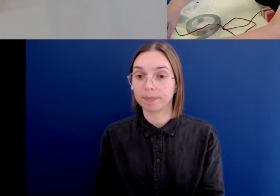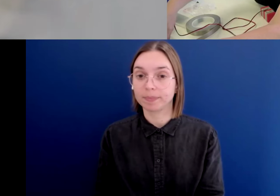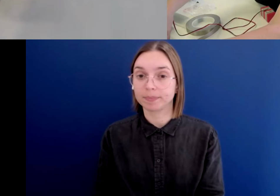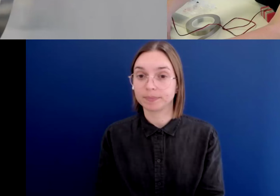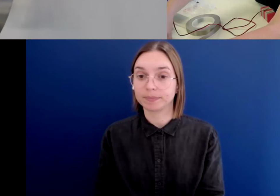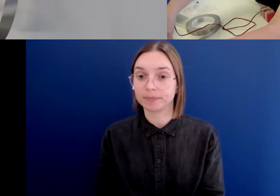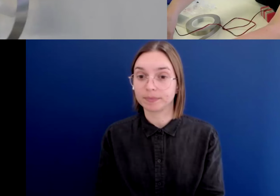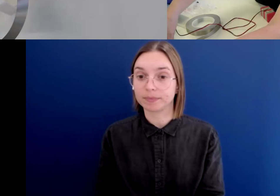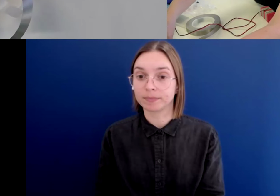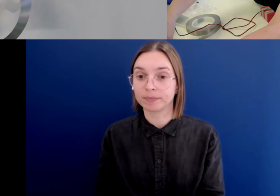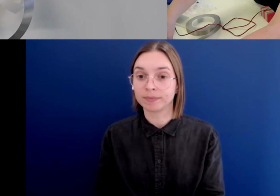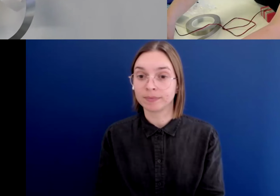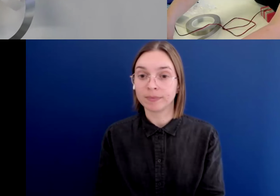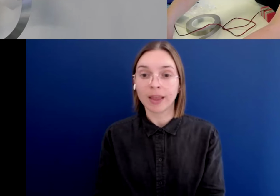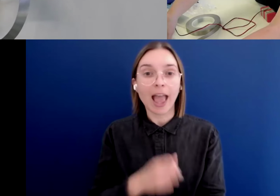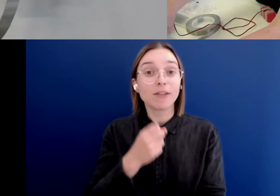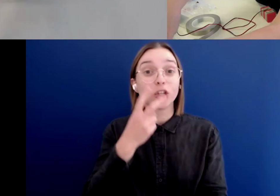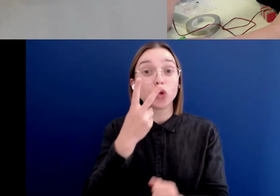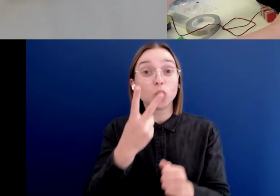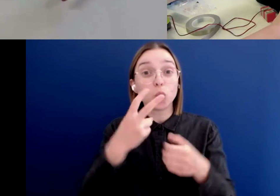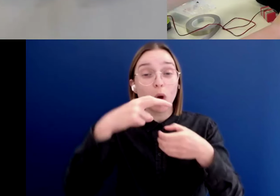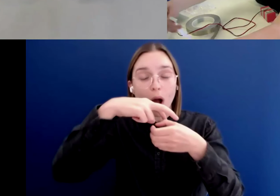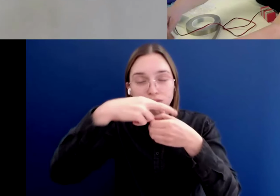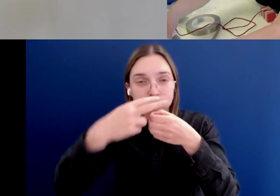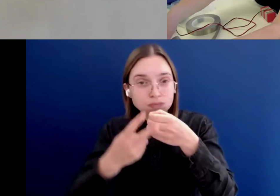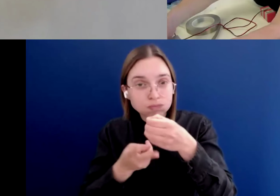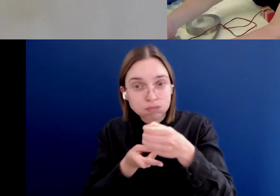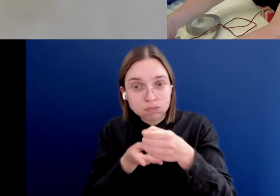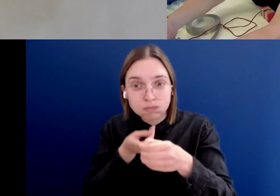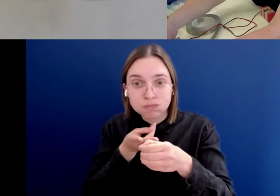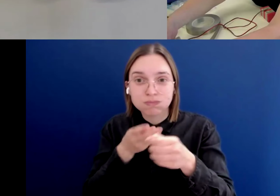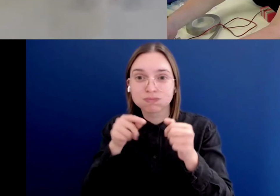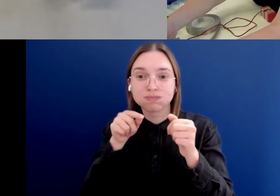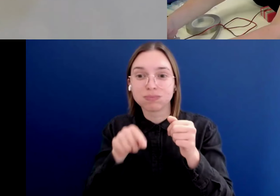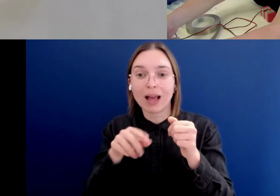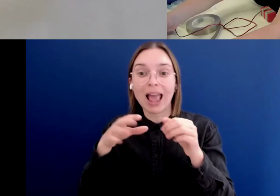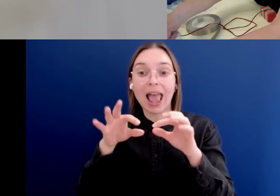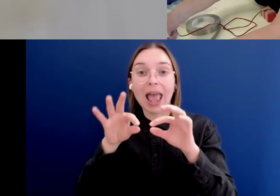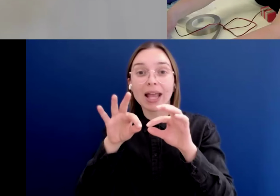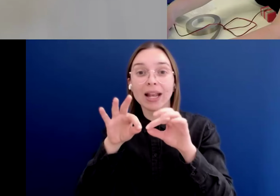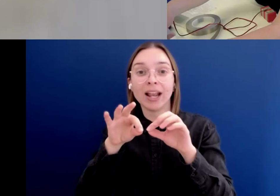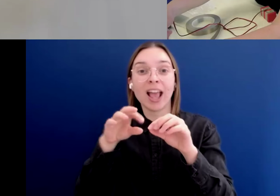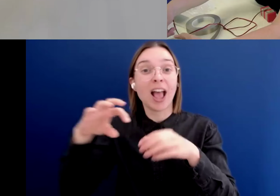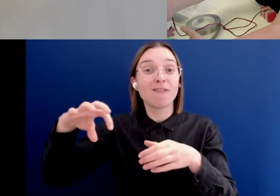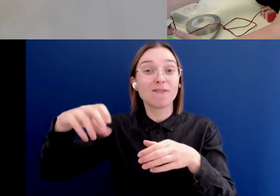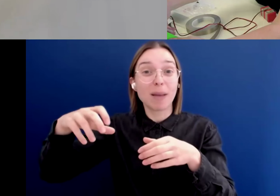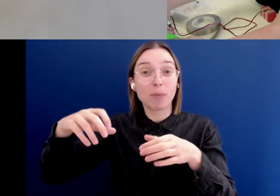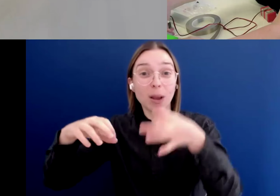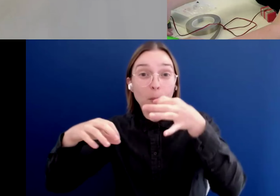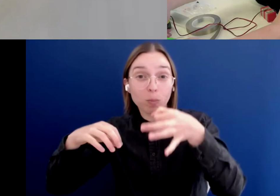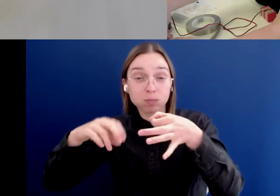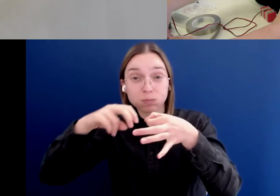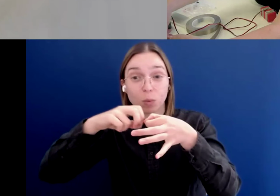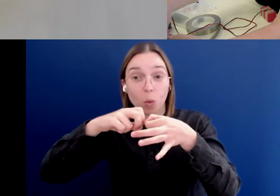I just have 2 pieces of tape all the way around and the wires for the vibration motor are hanging off.